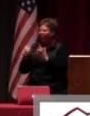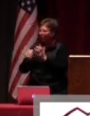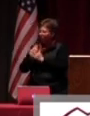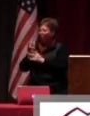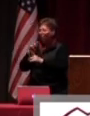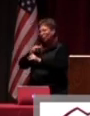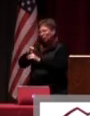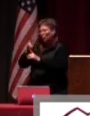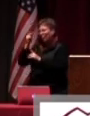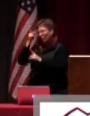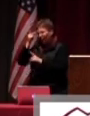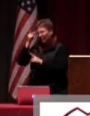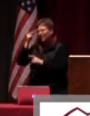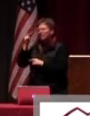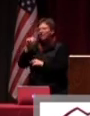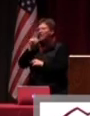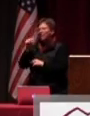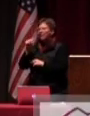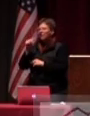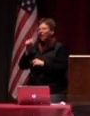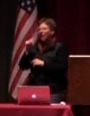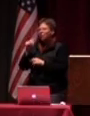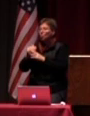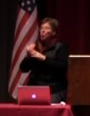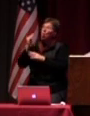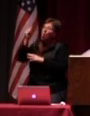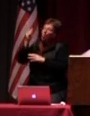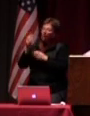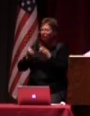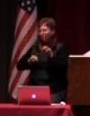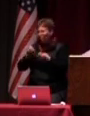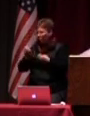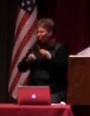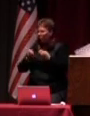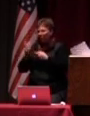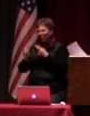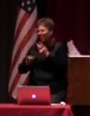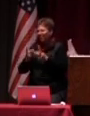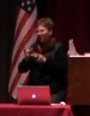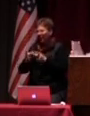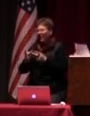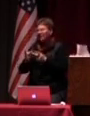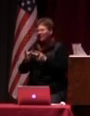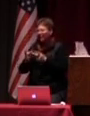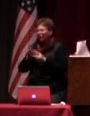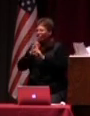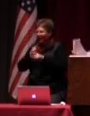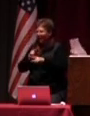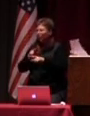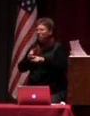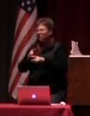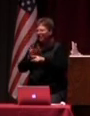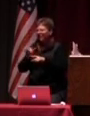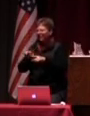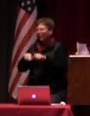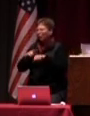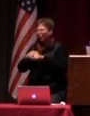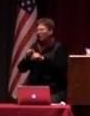of politics, and not to the sort of overheated emotional reactions stirred up by charismatic chieftains and generals.